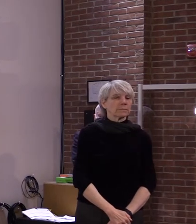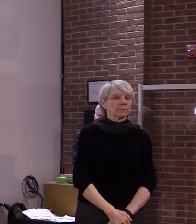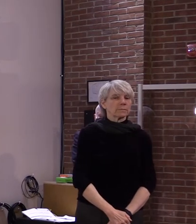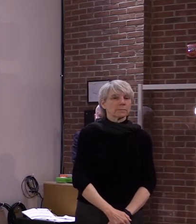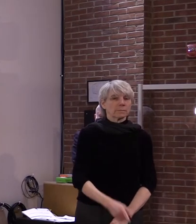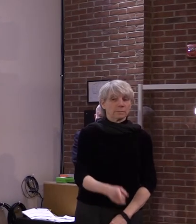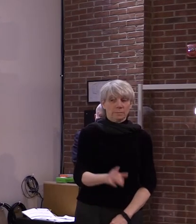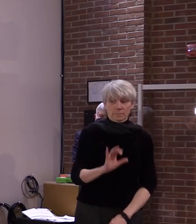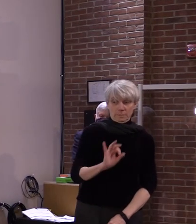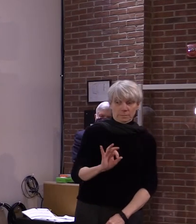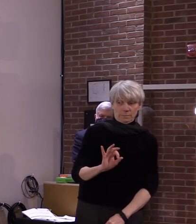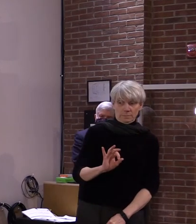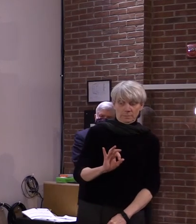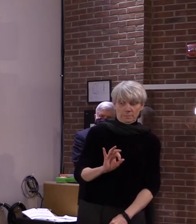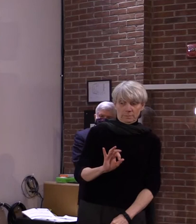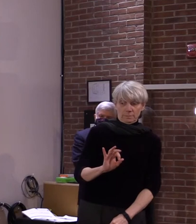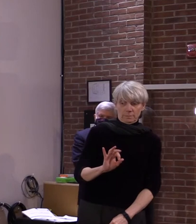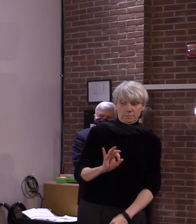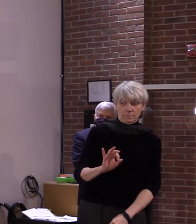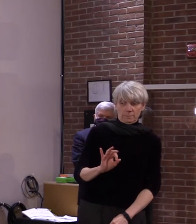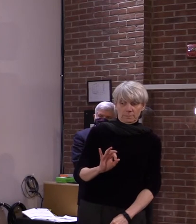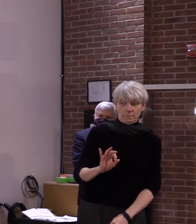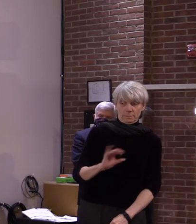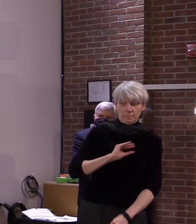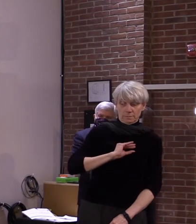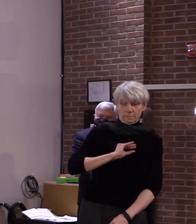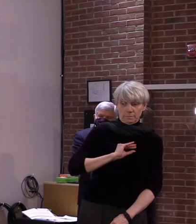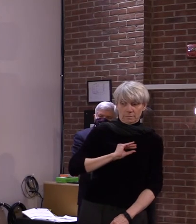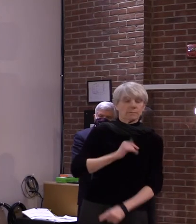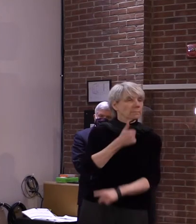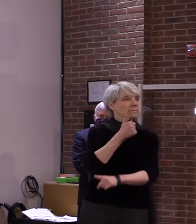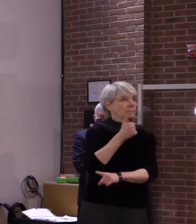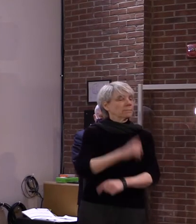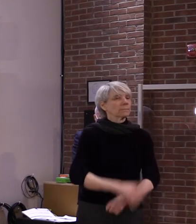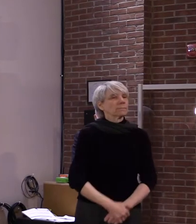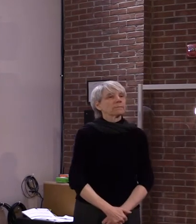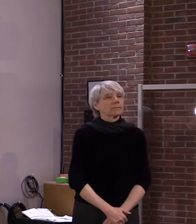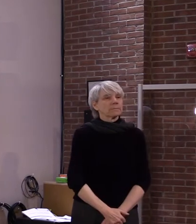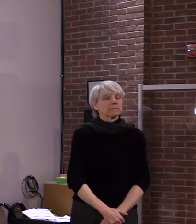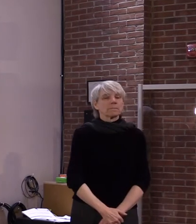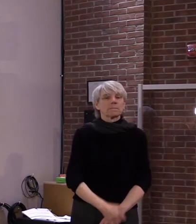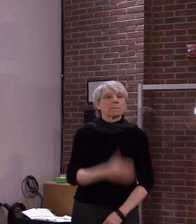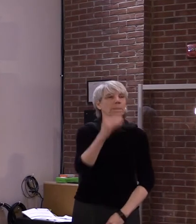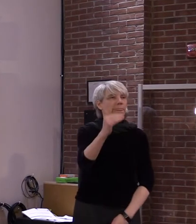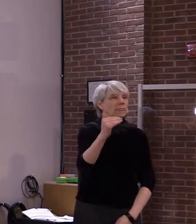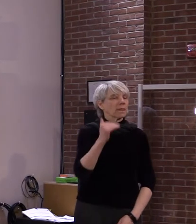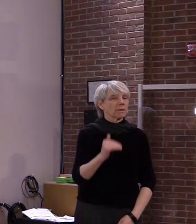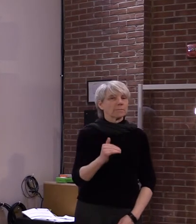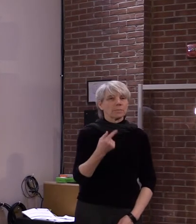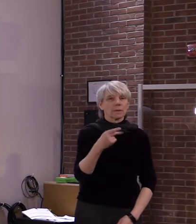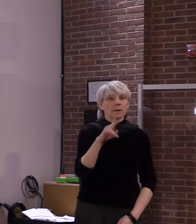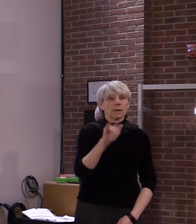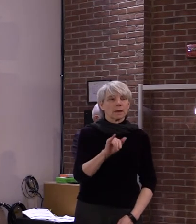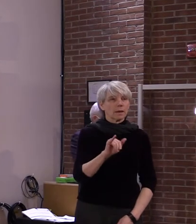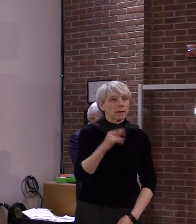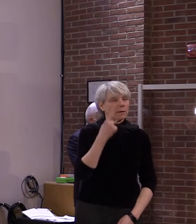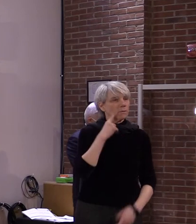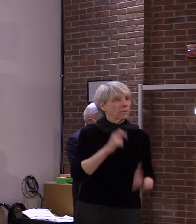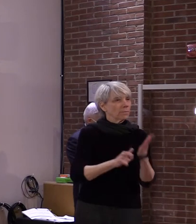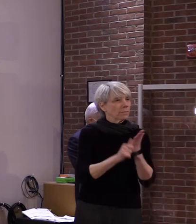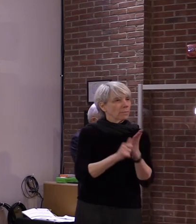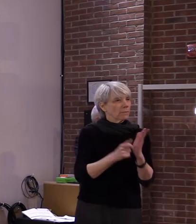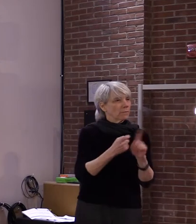all right i'll stay in yeah that'll do it guy page chronicle of the vermont